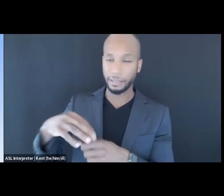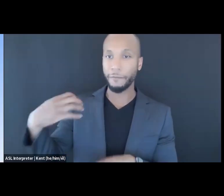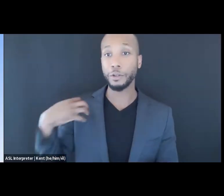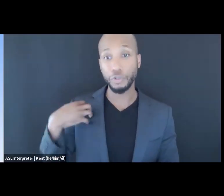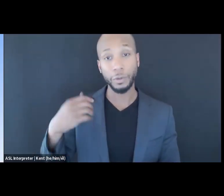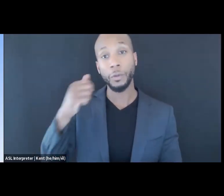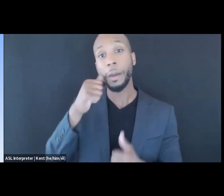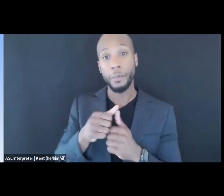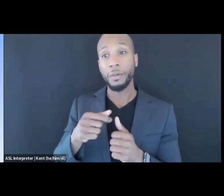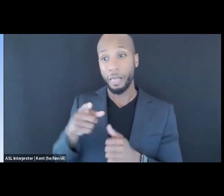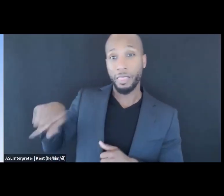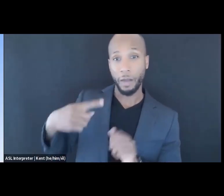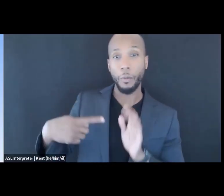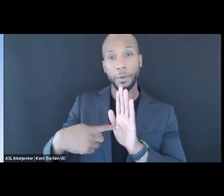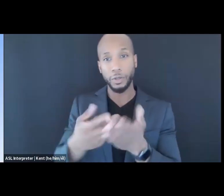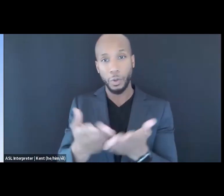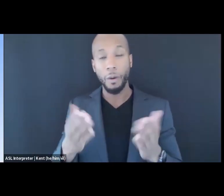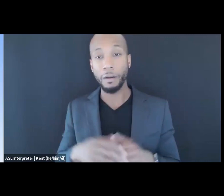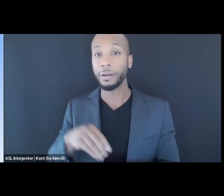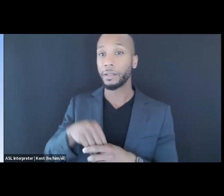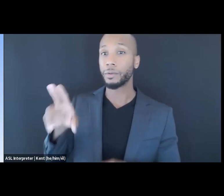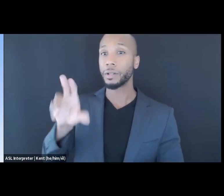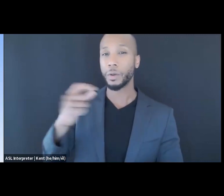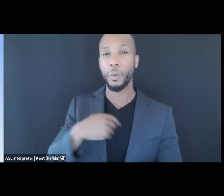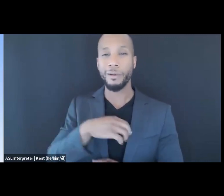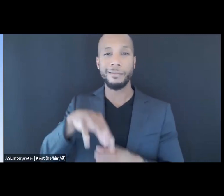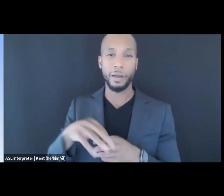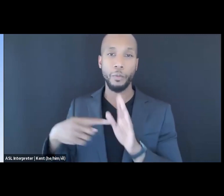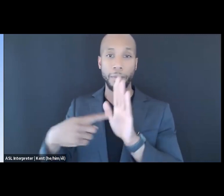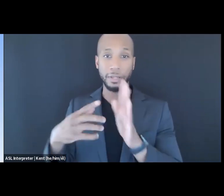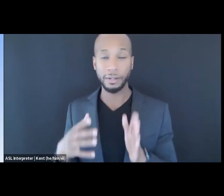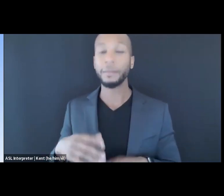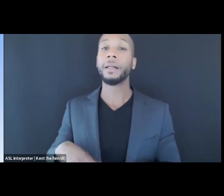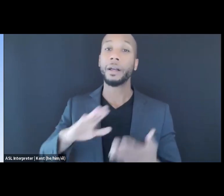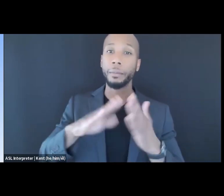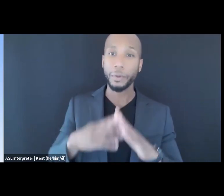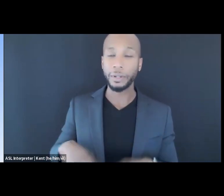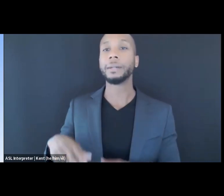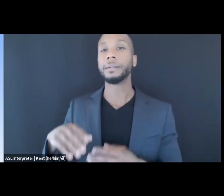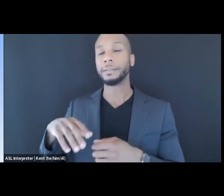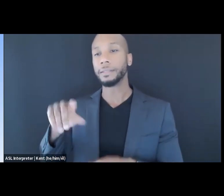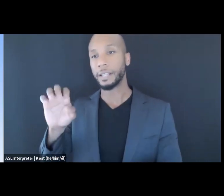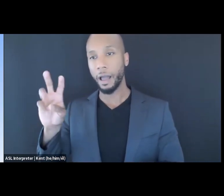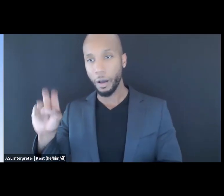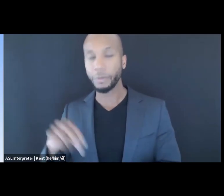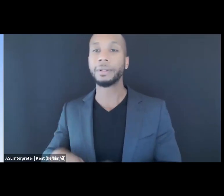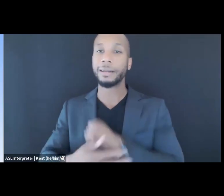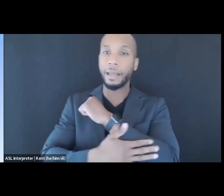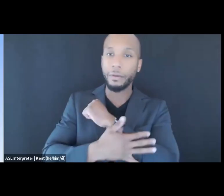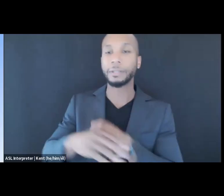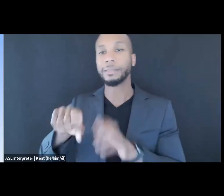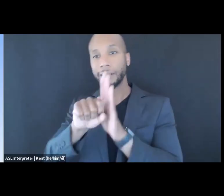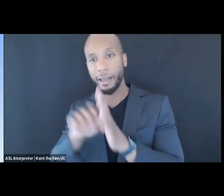that they represent you. In the United States, we elect representatives at the community, town, county, state, and federal